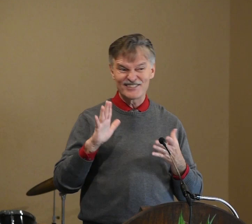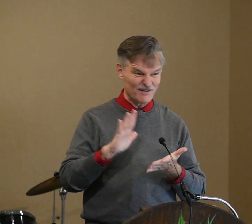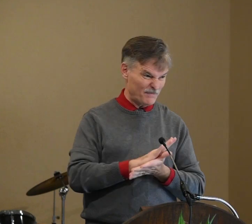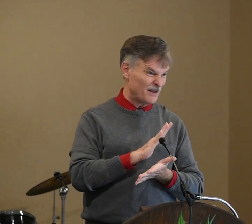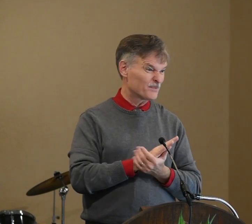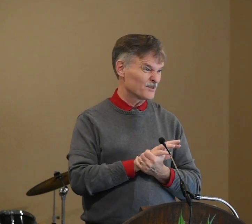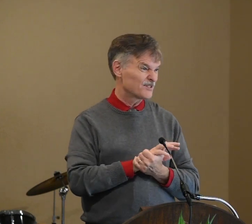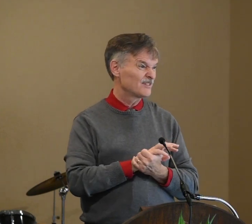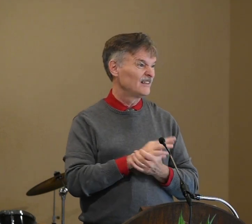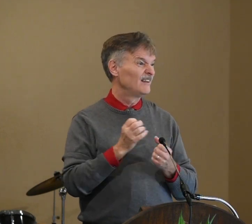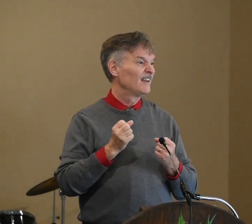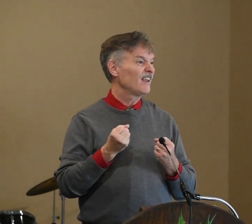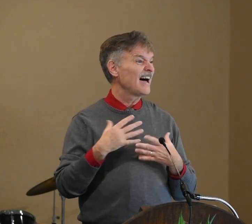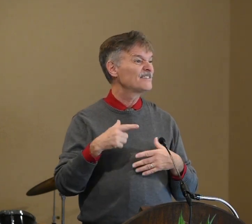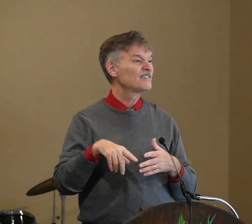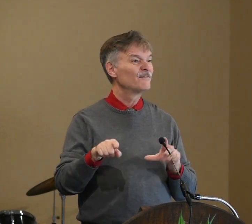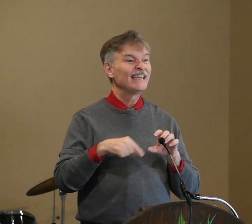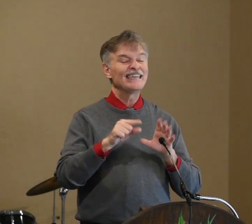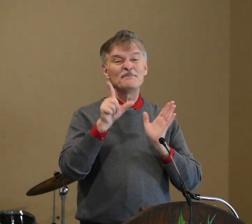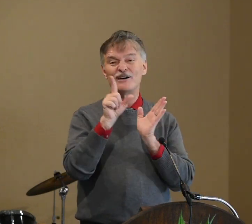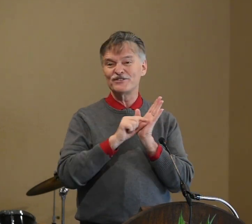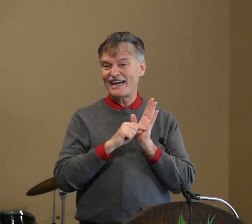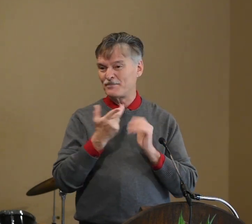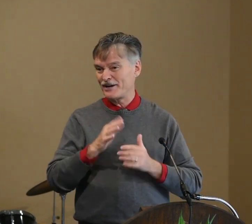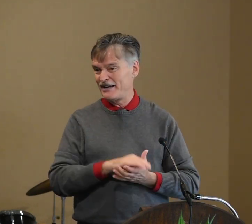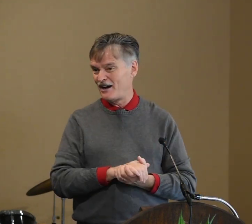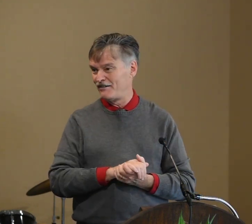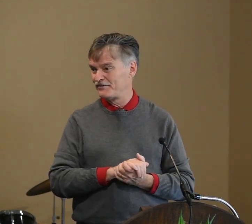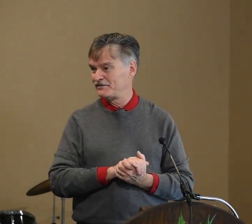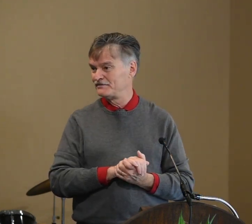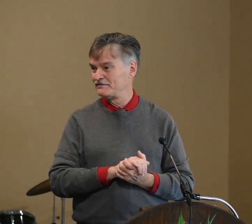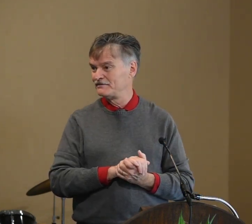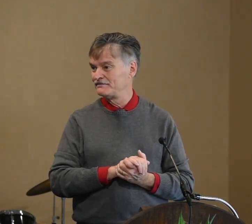of papers, lots of emails I had printed off.